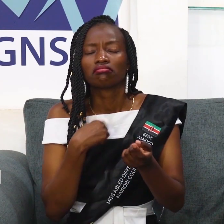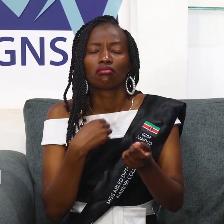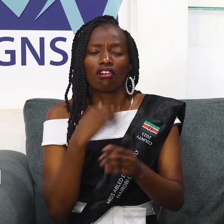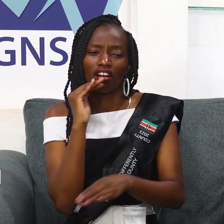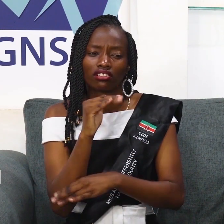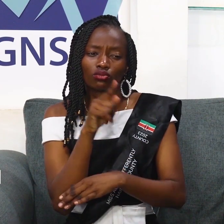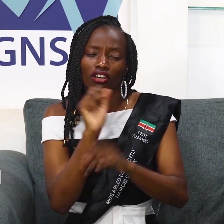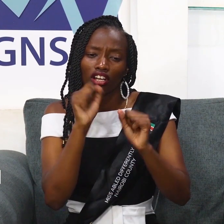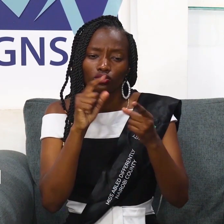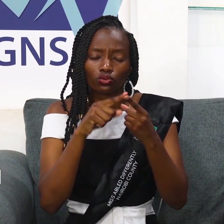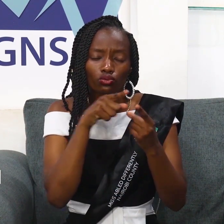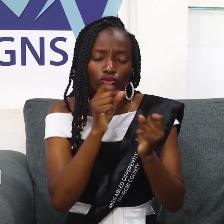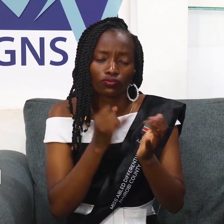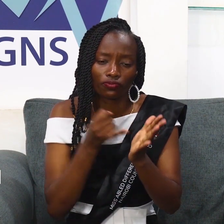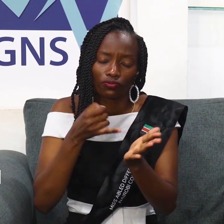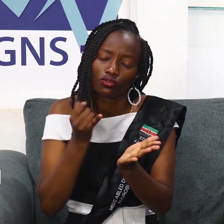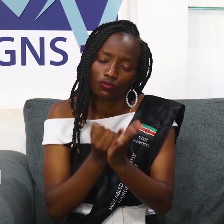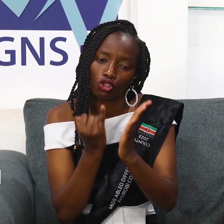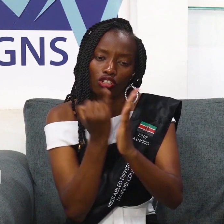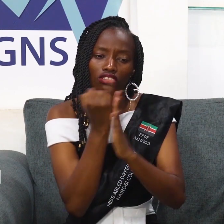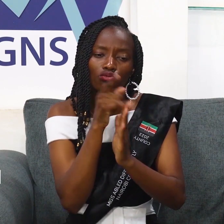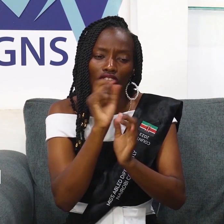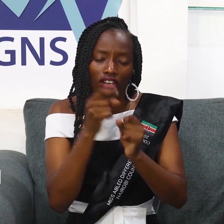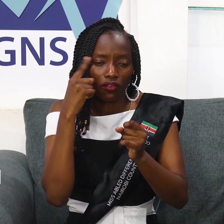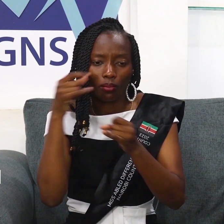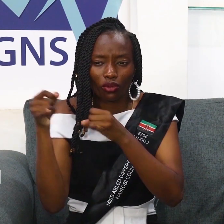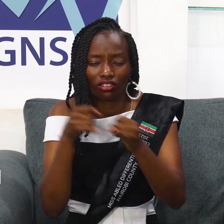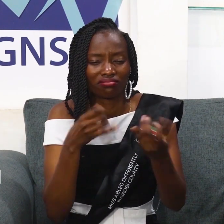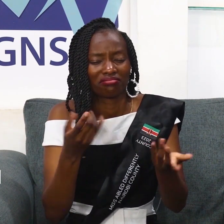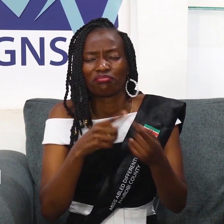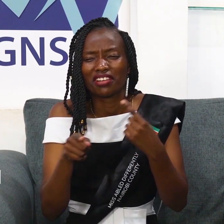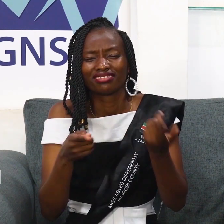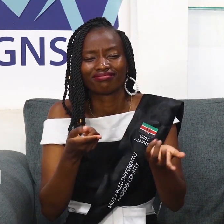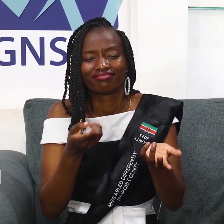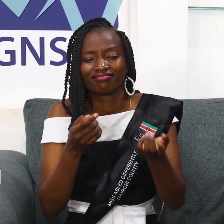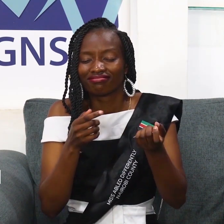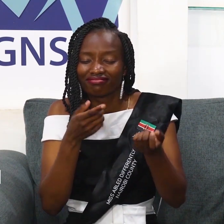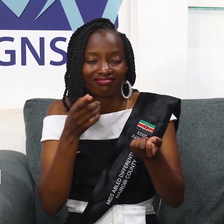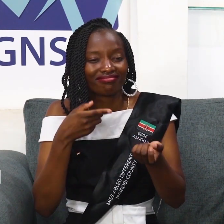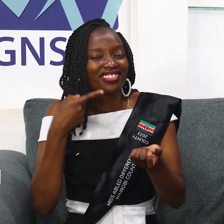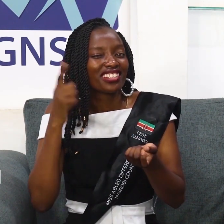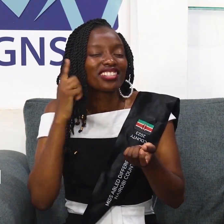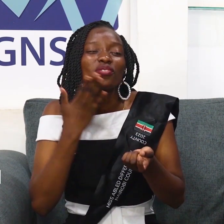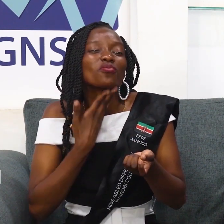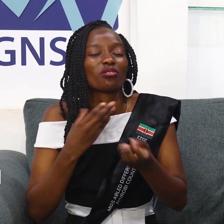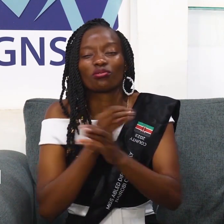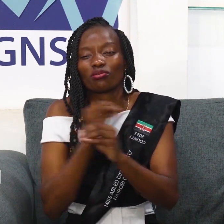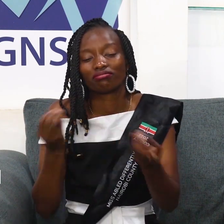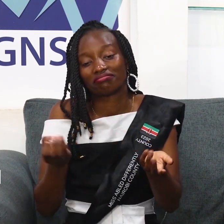we don't have those mini models in the world, so it's not really a field that is really seen